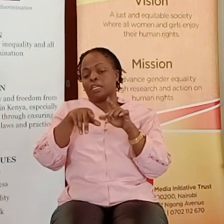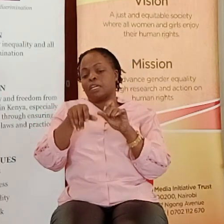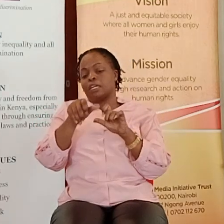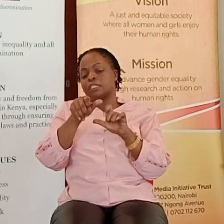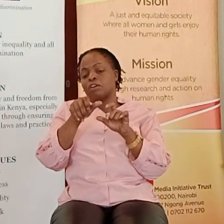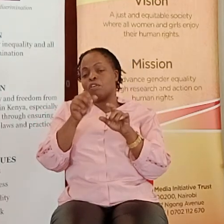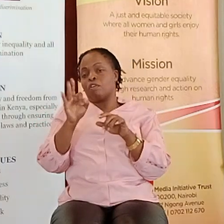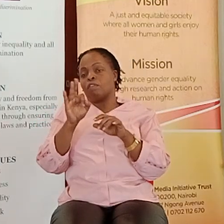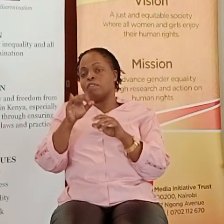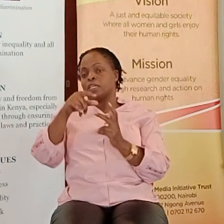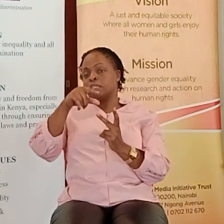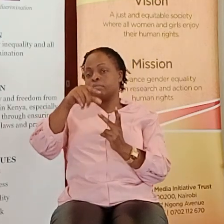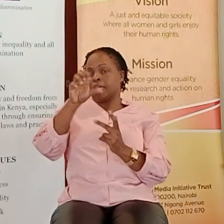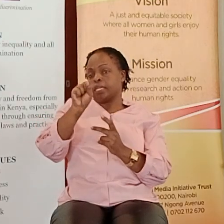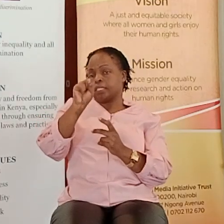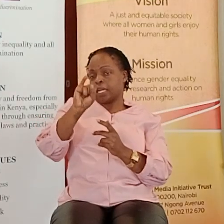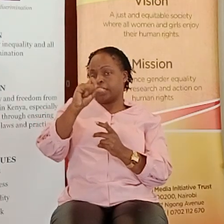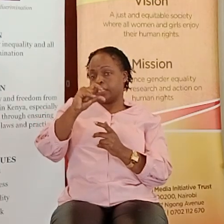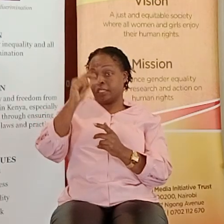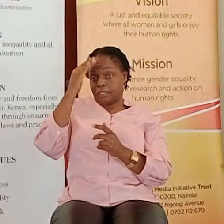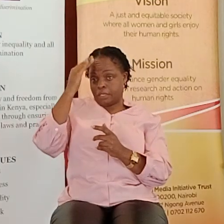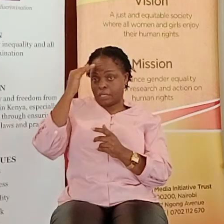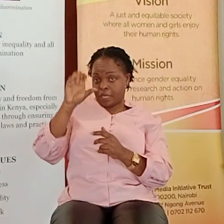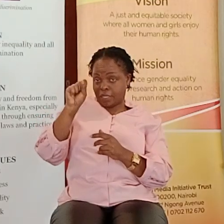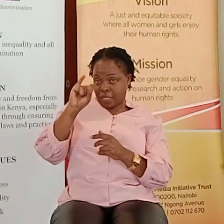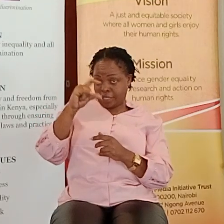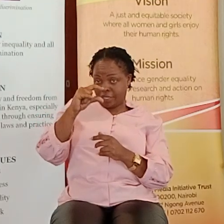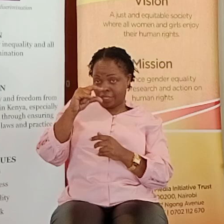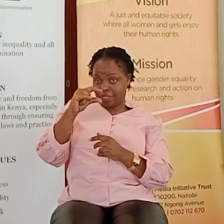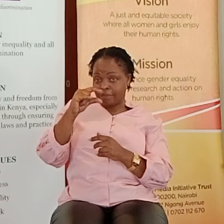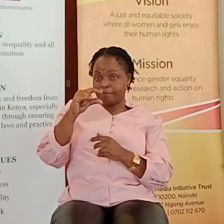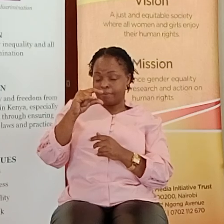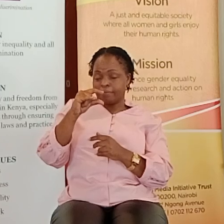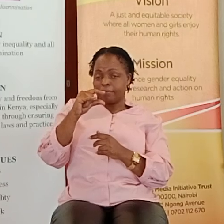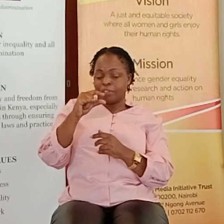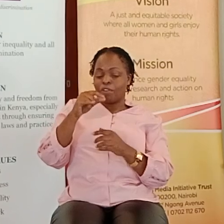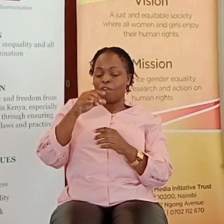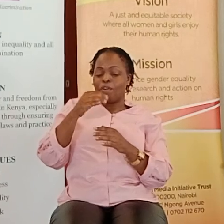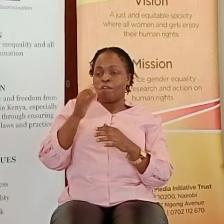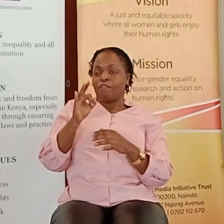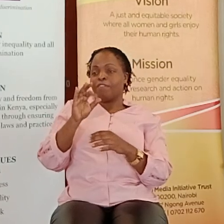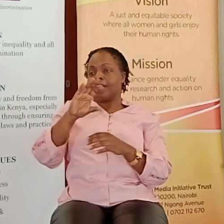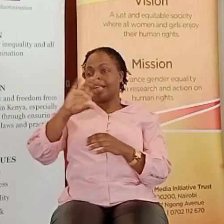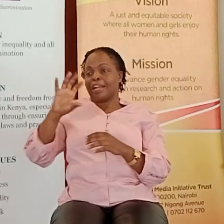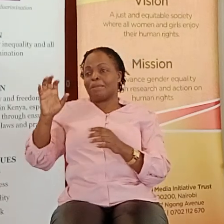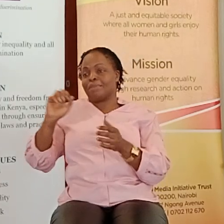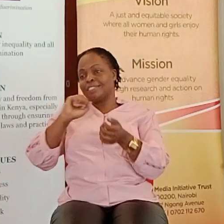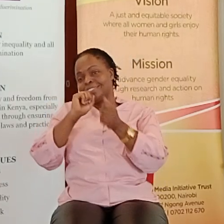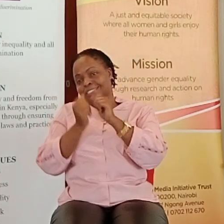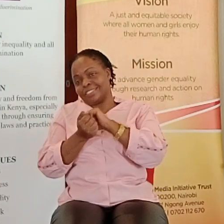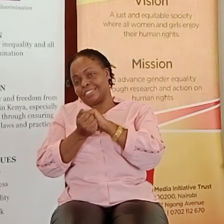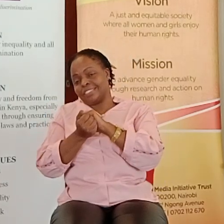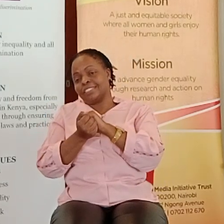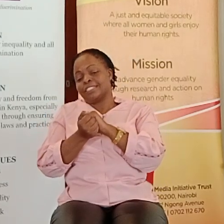groups on climate change matters. This is because this is the constituency of the Kenyan